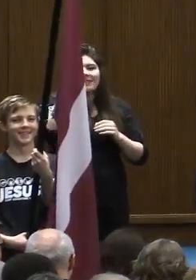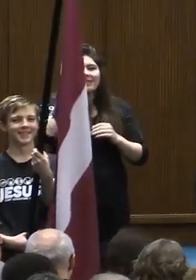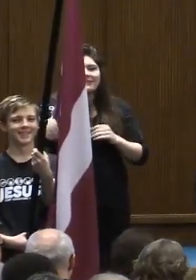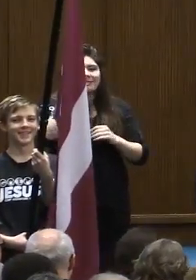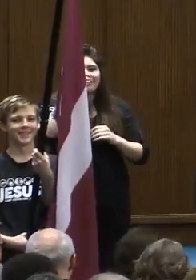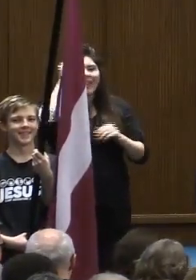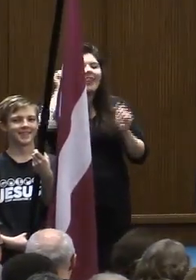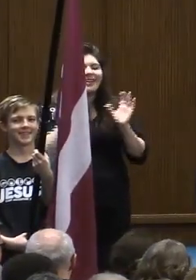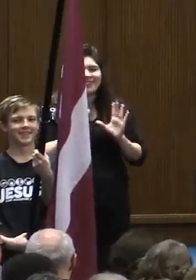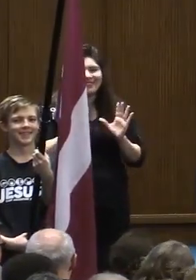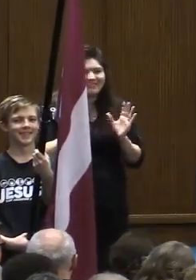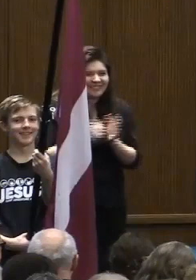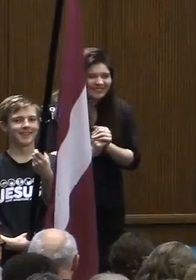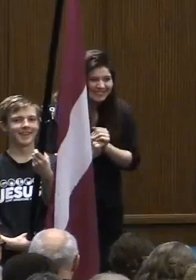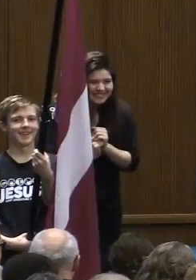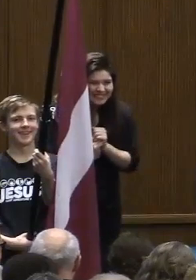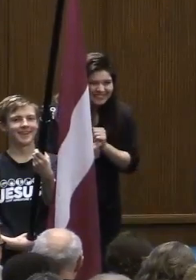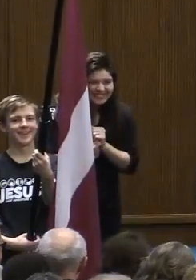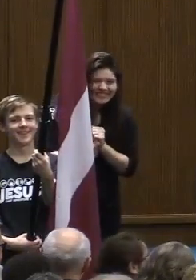Alaska.